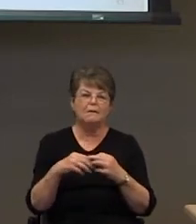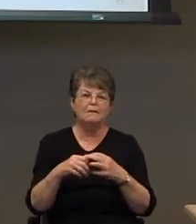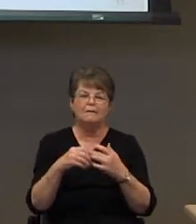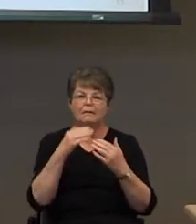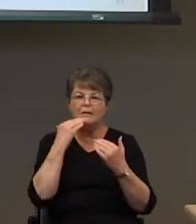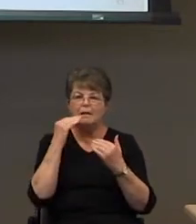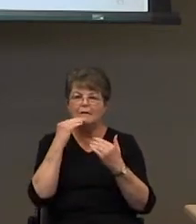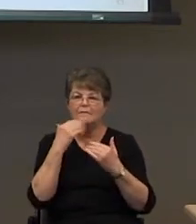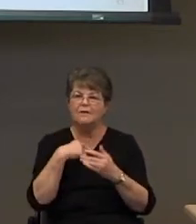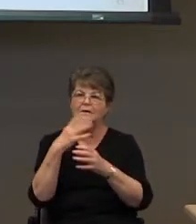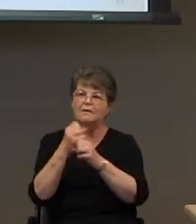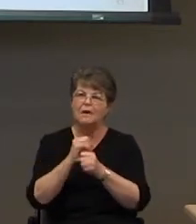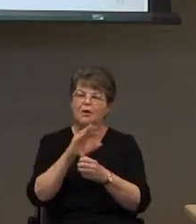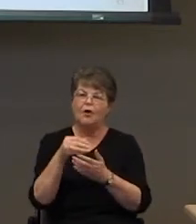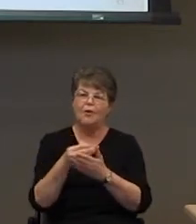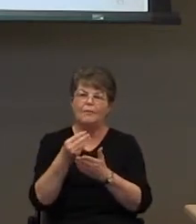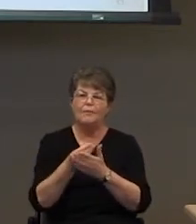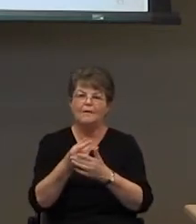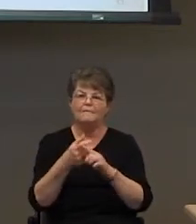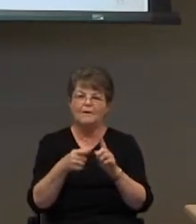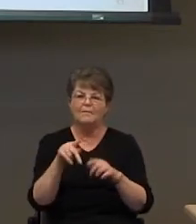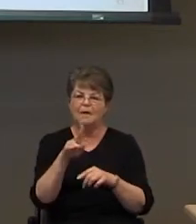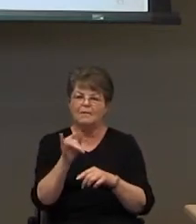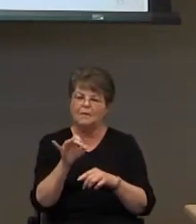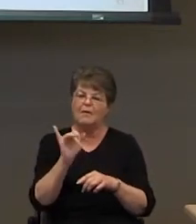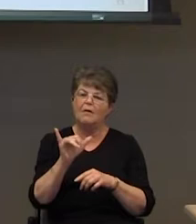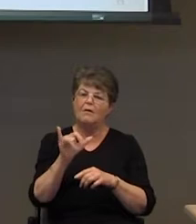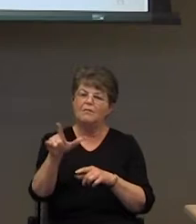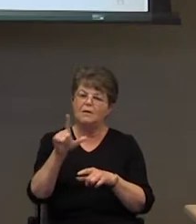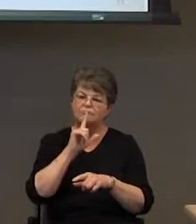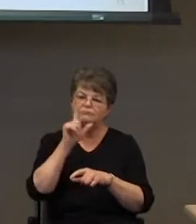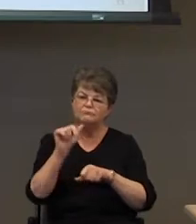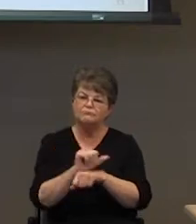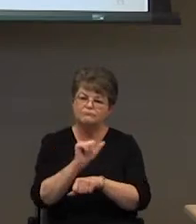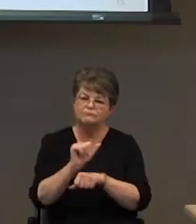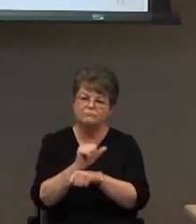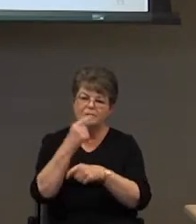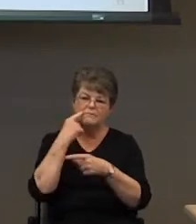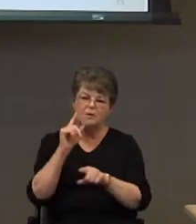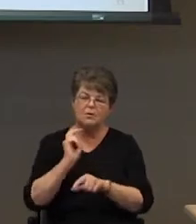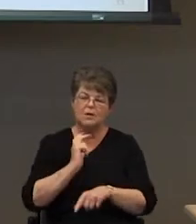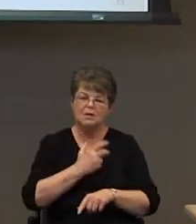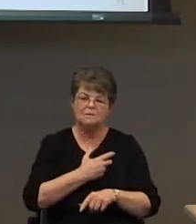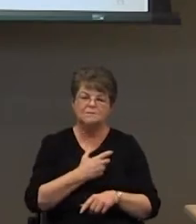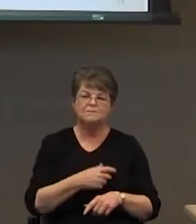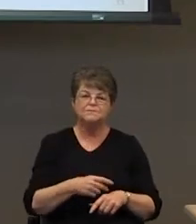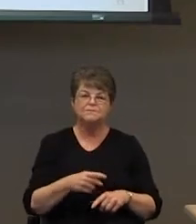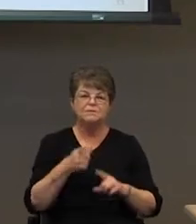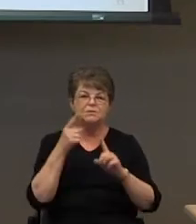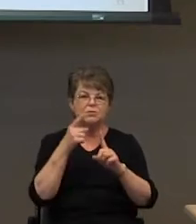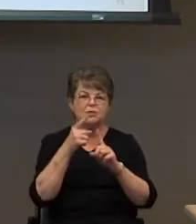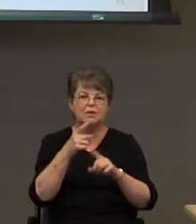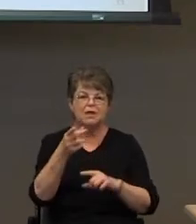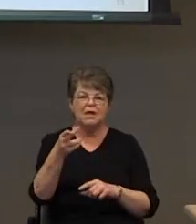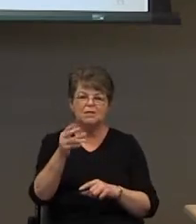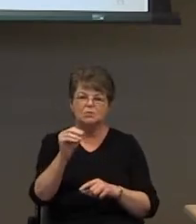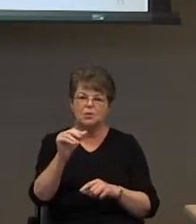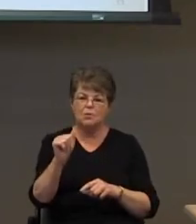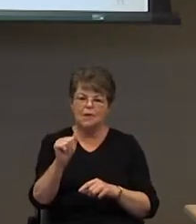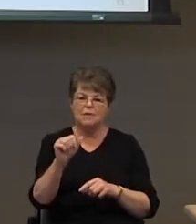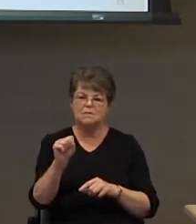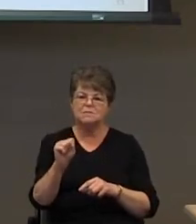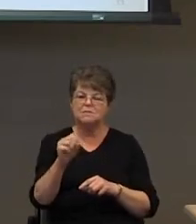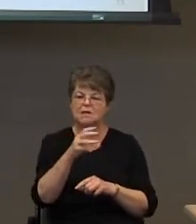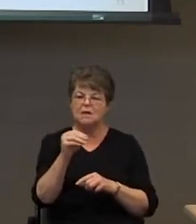hey, we got all this money from the public sector. They're actually doing things for us. And so you need to get that out there. Target HOAs and community groups for